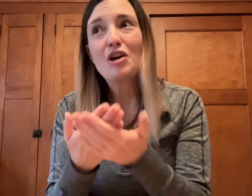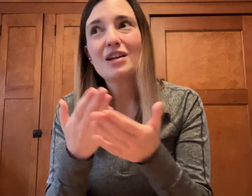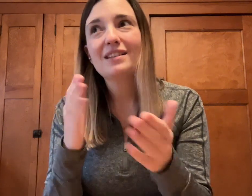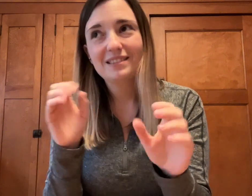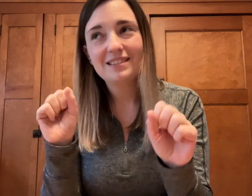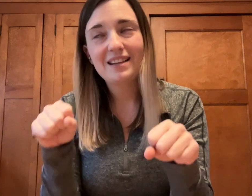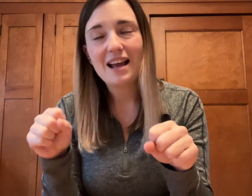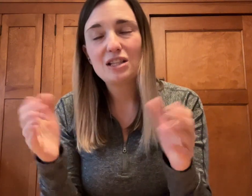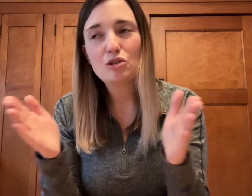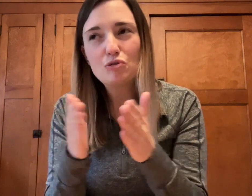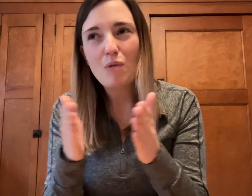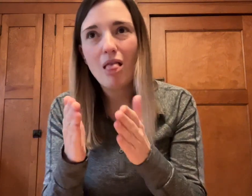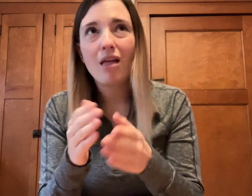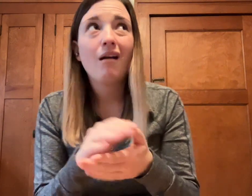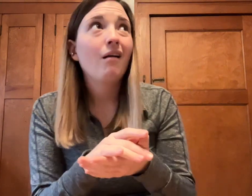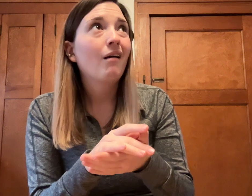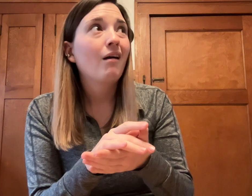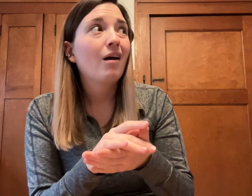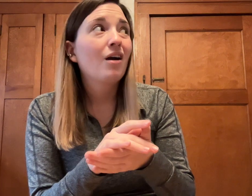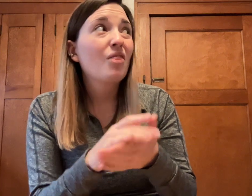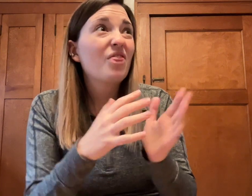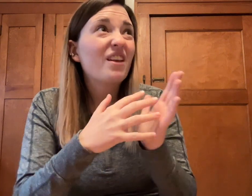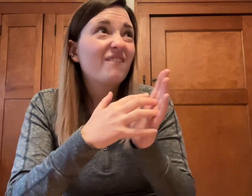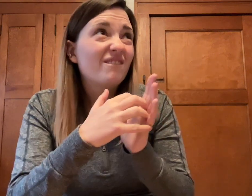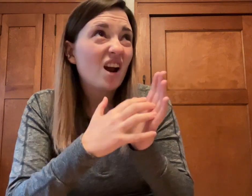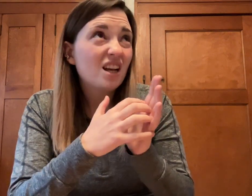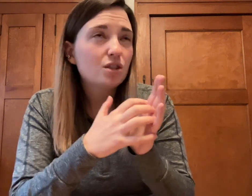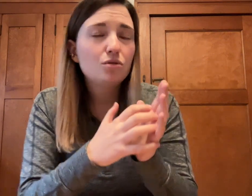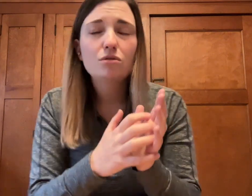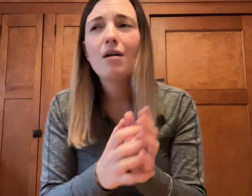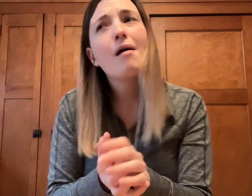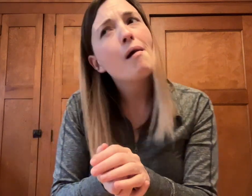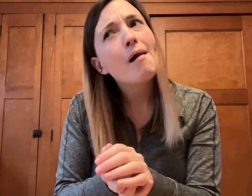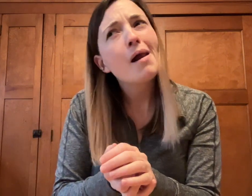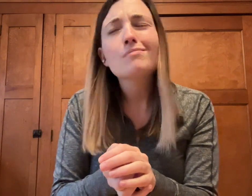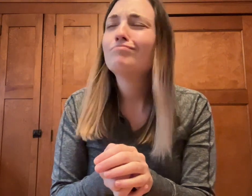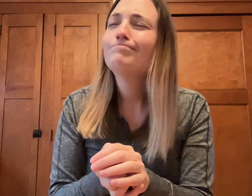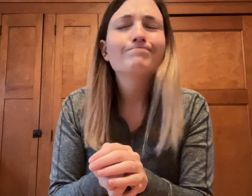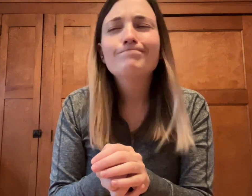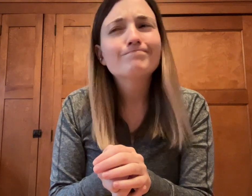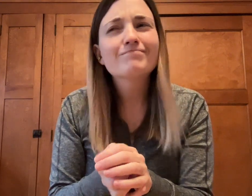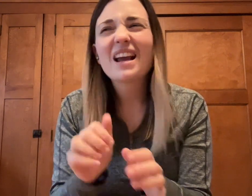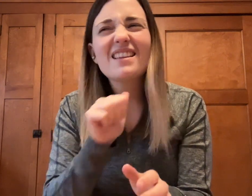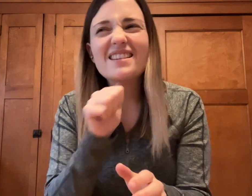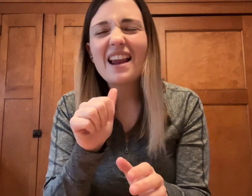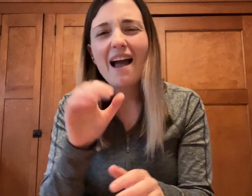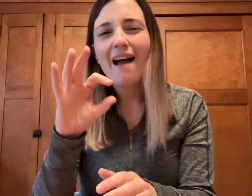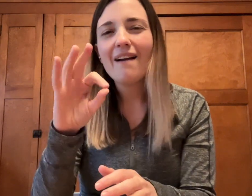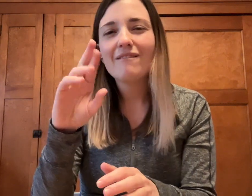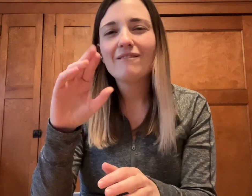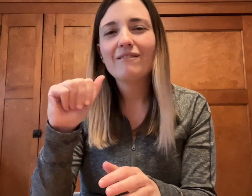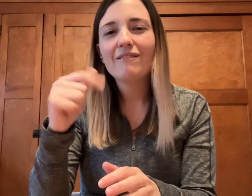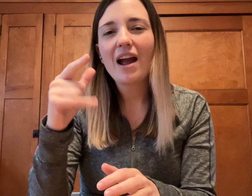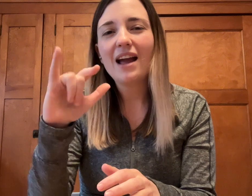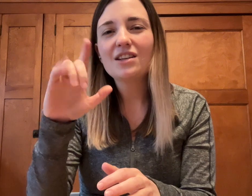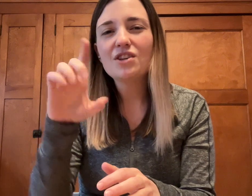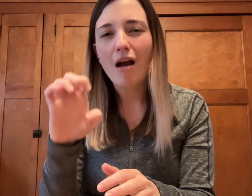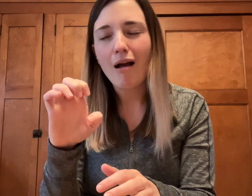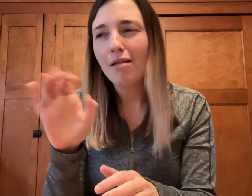bones of a baby are real fragile, but you know, that's really not true. That's really, really not true. And there's a reason for that. That's where we're headed. Go ahead. Flexible